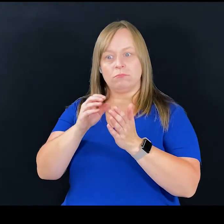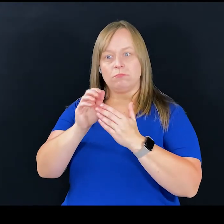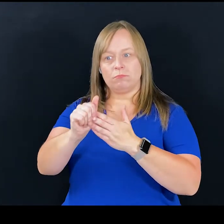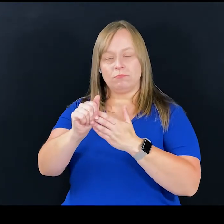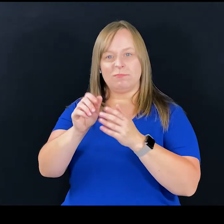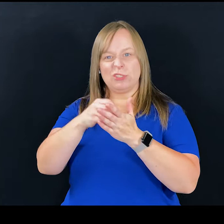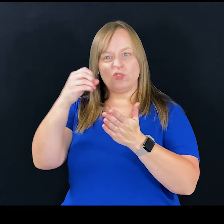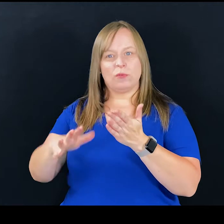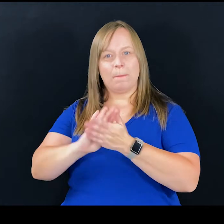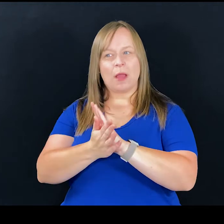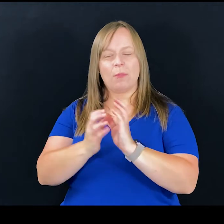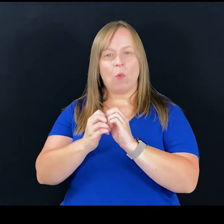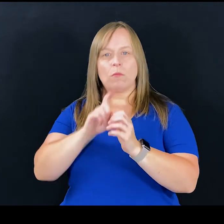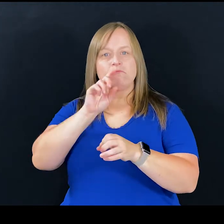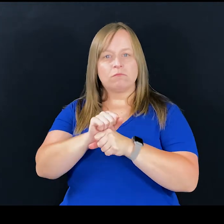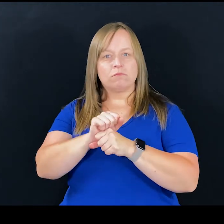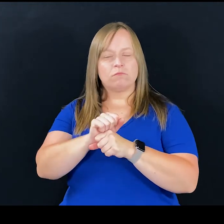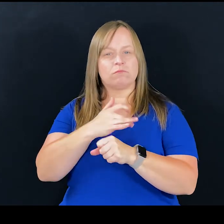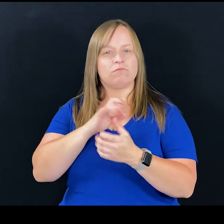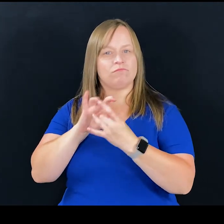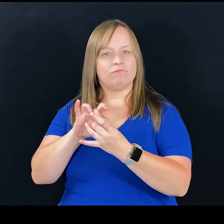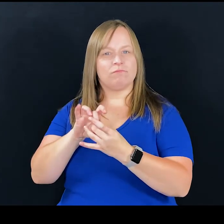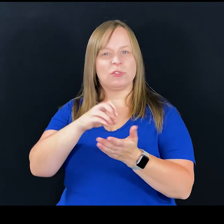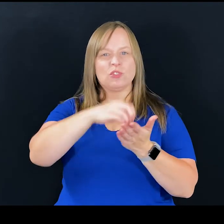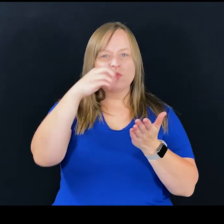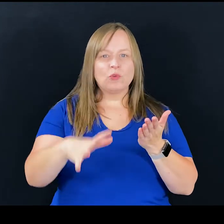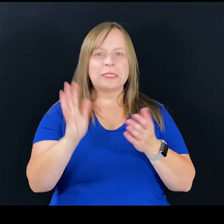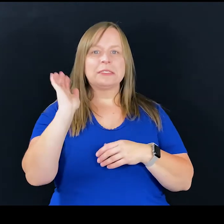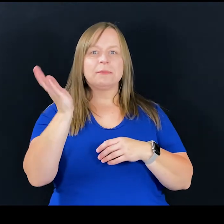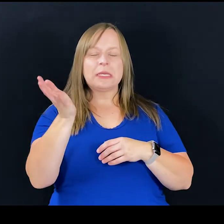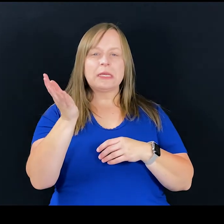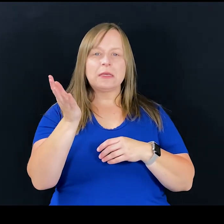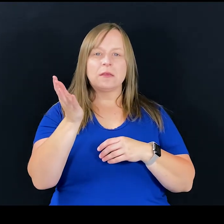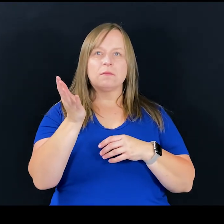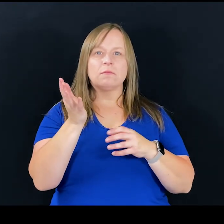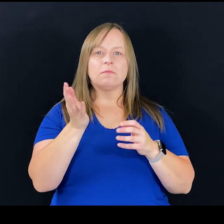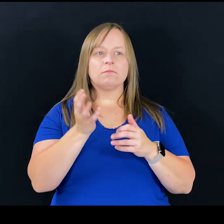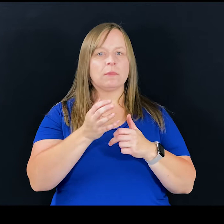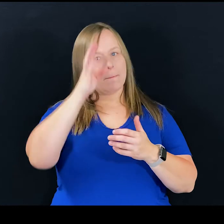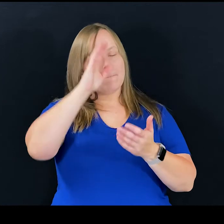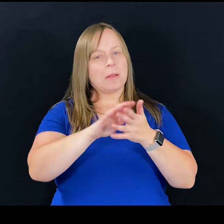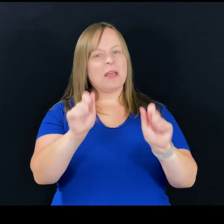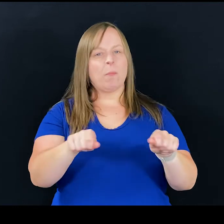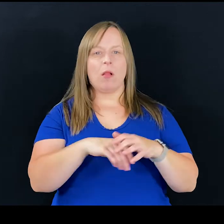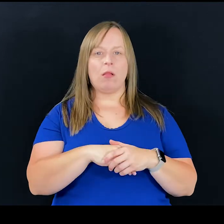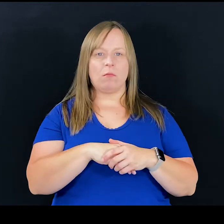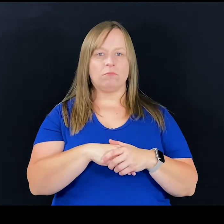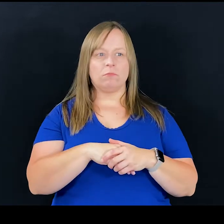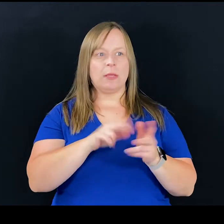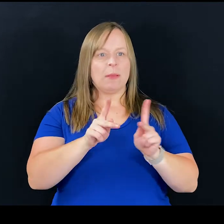meeting, it definitely becomes more authentic. When the student is speaking, they're more